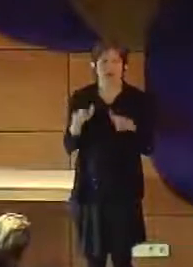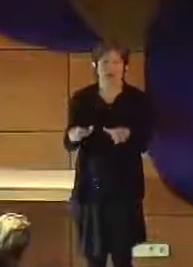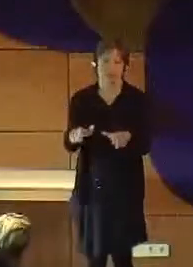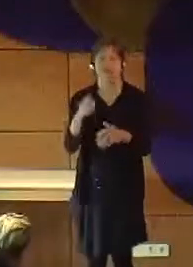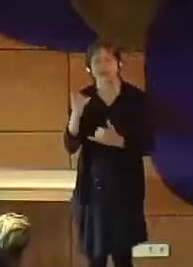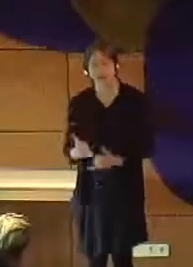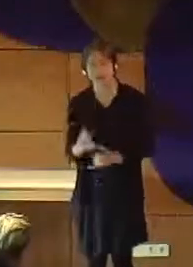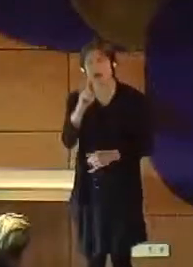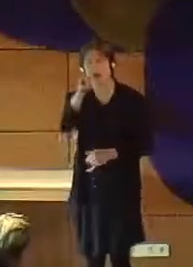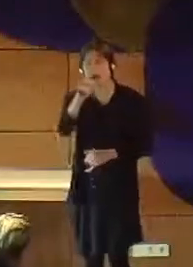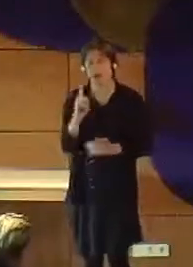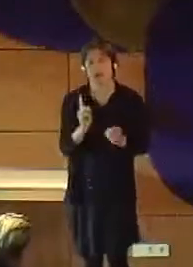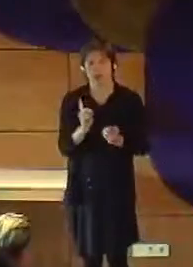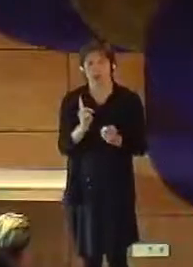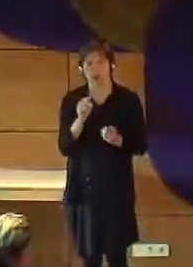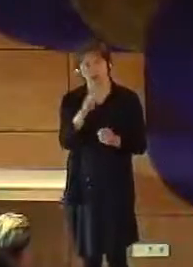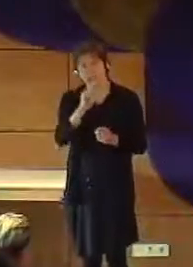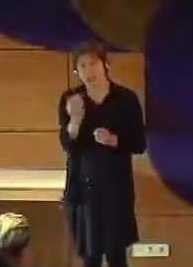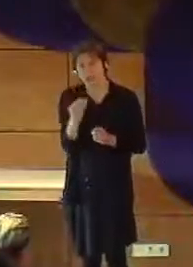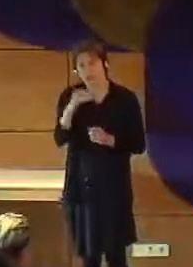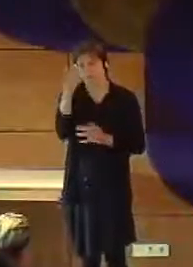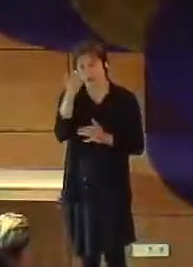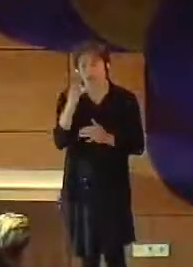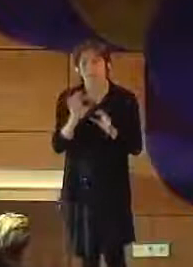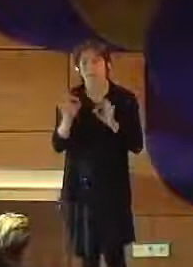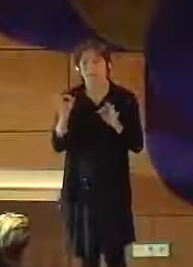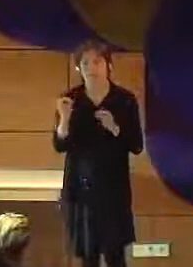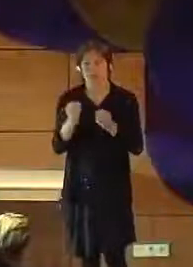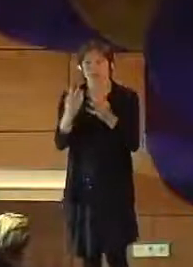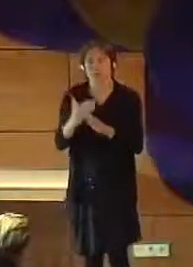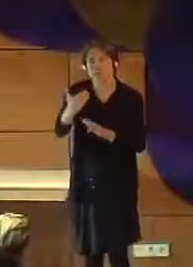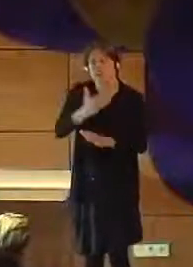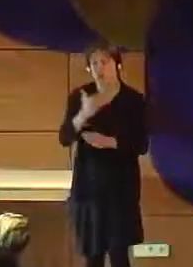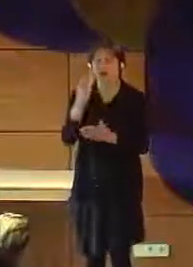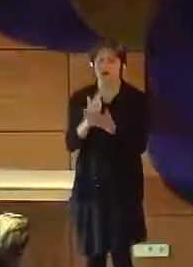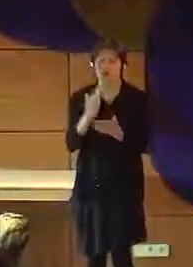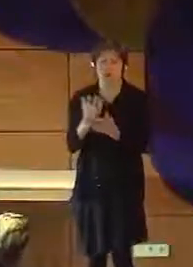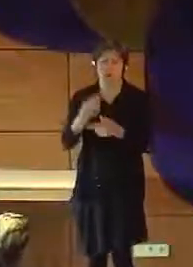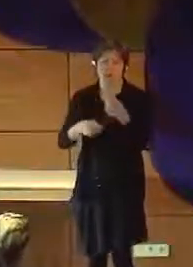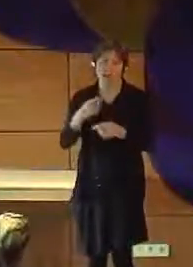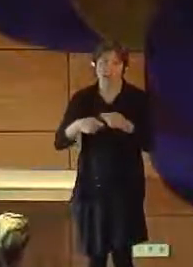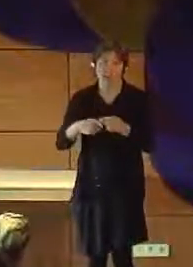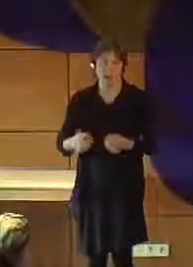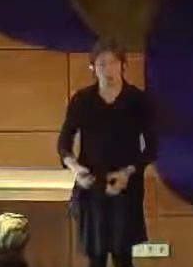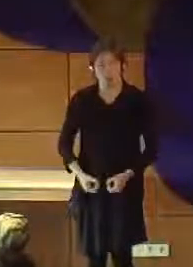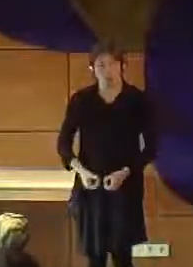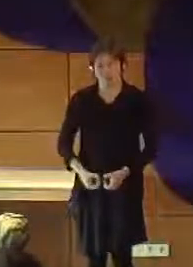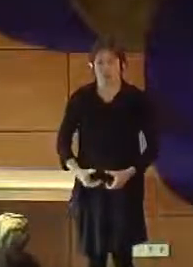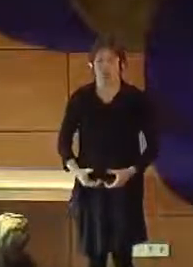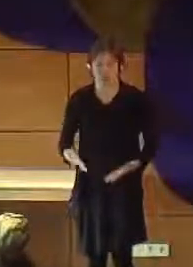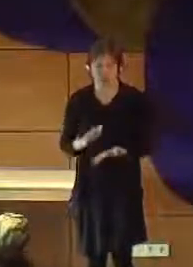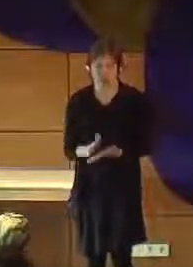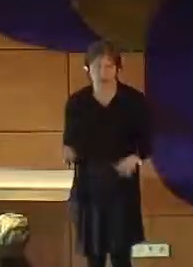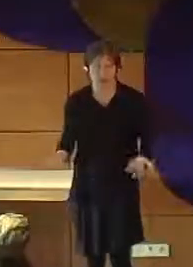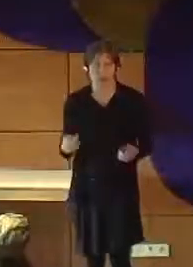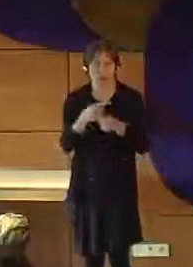pre-treating beneficial because it will increase the size of the testicles? But we've already heard that if you want to go with HCG, it's a